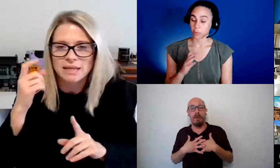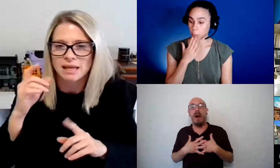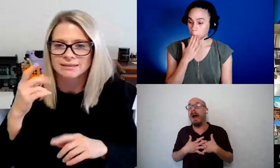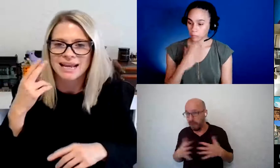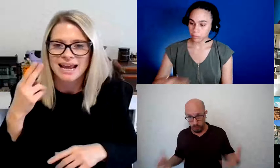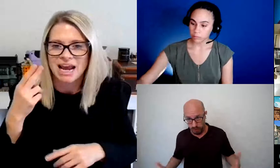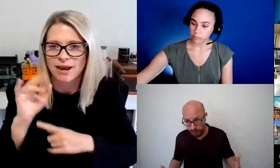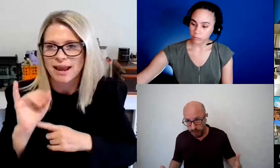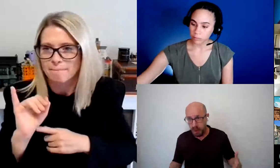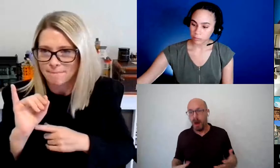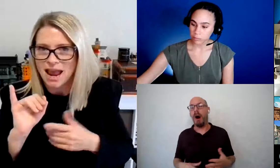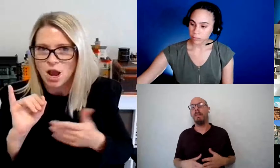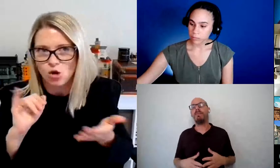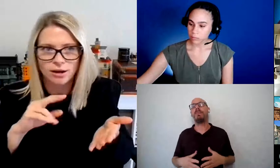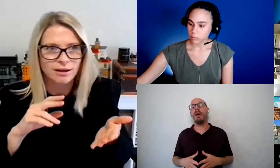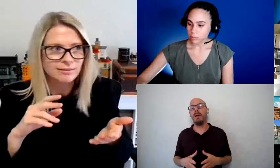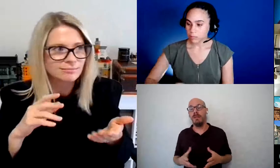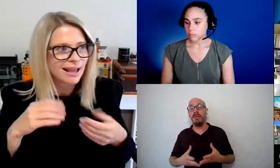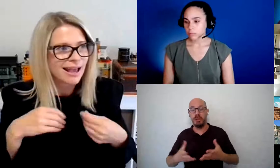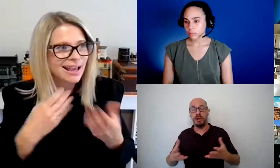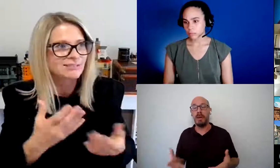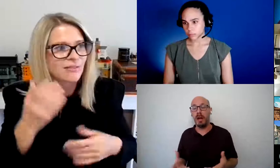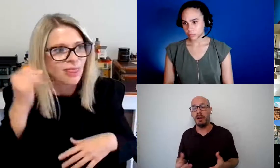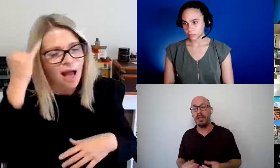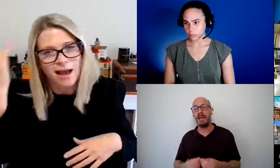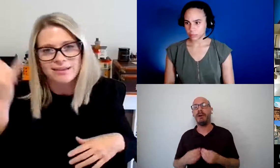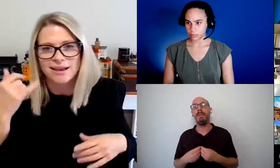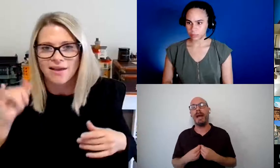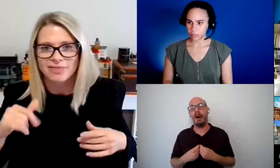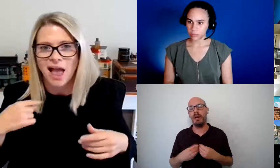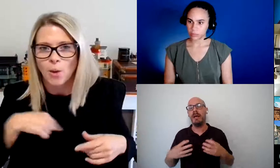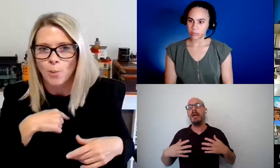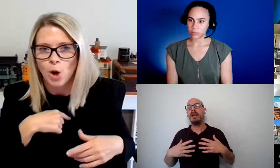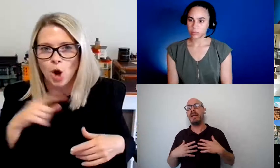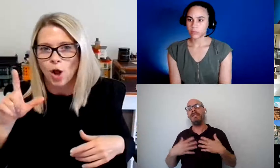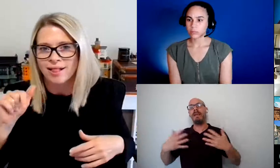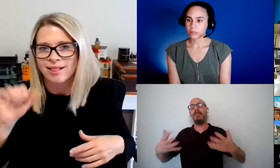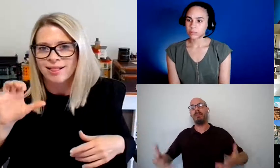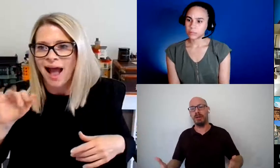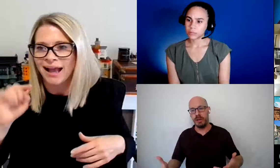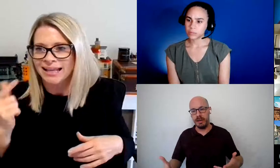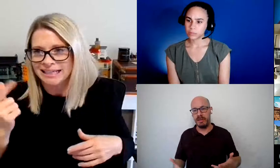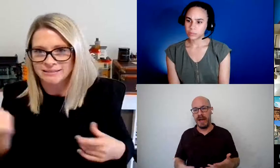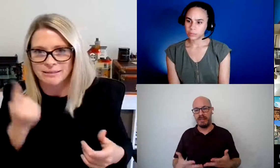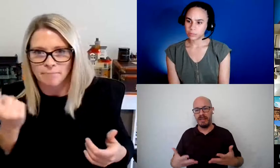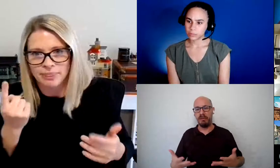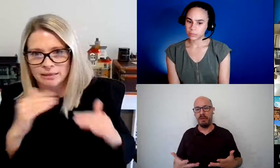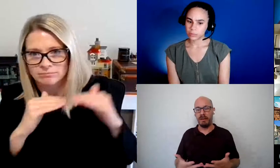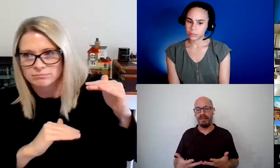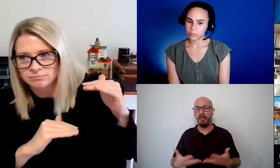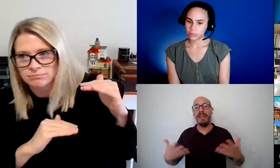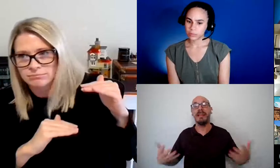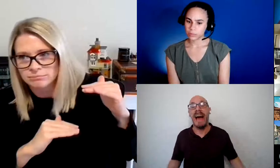speak for everyone. But the terminology hearing impaired gives the impression that there's something